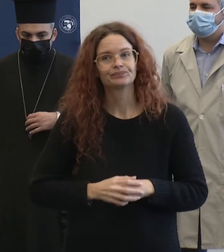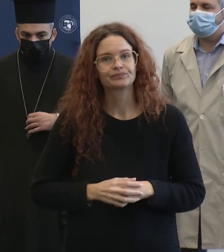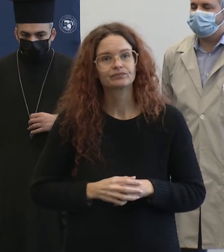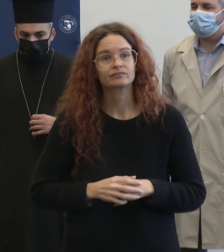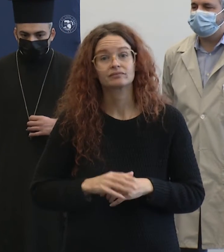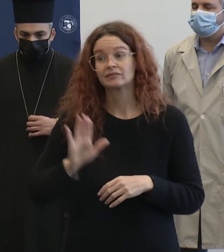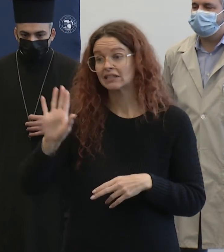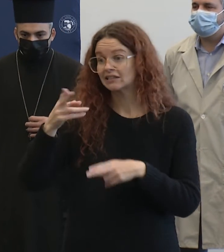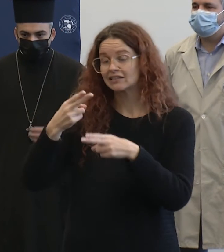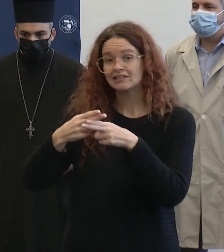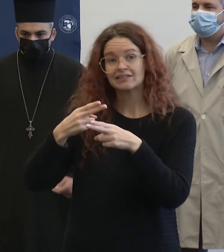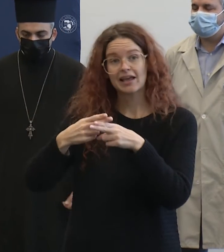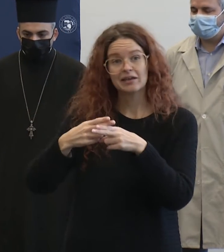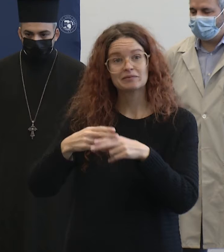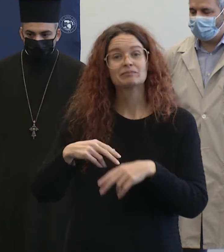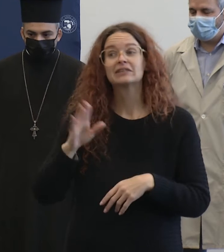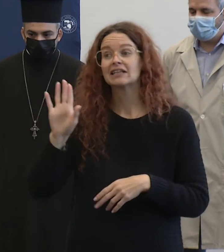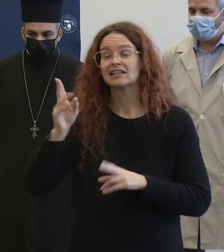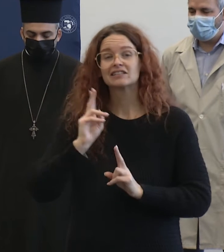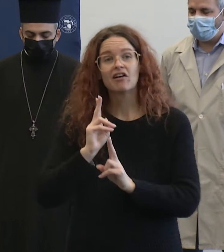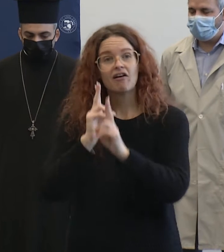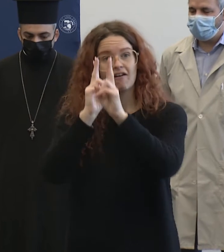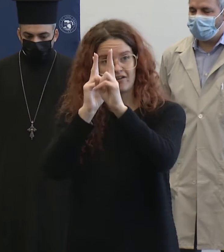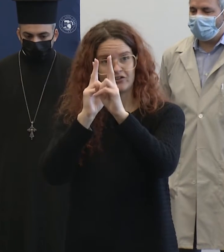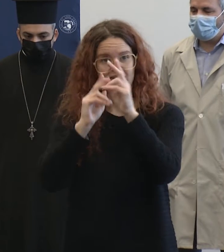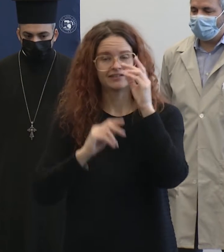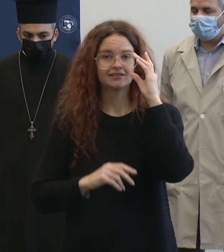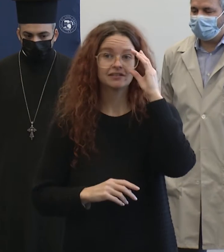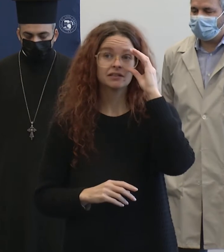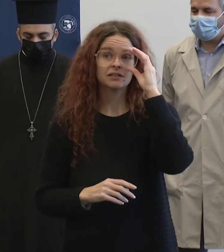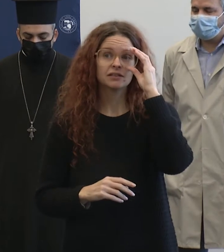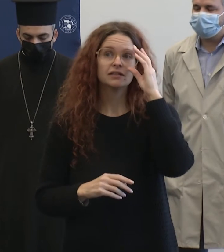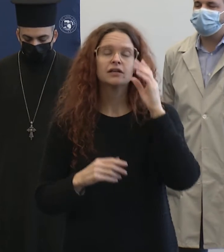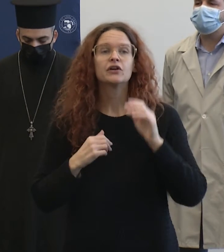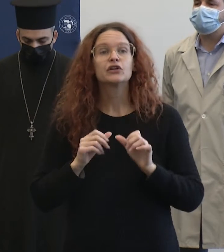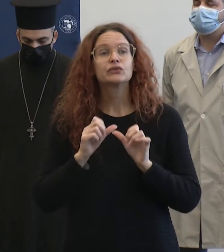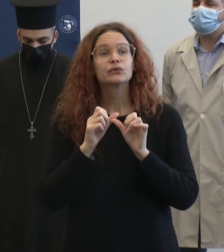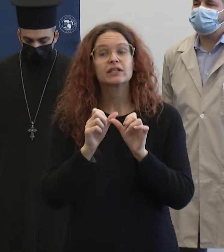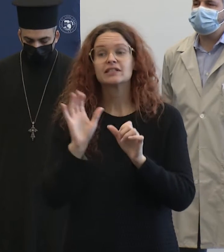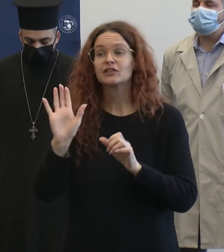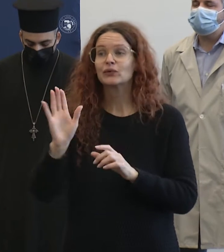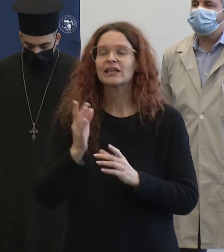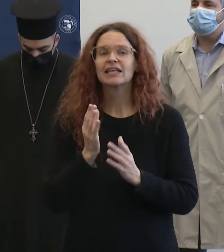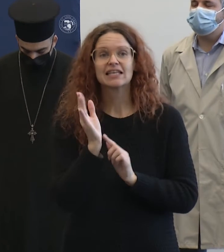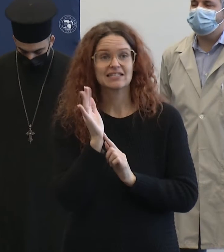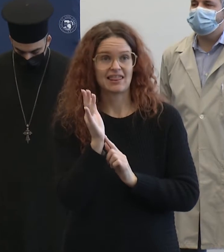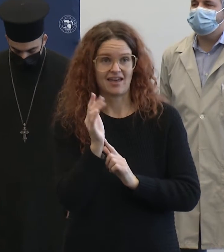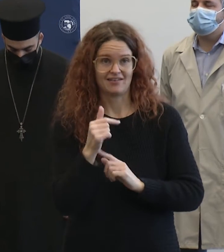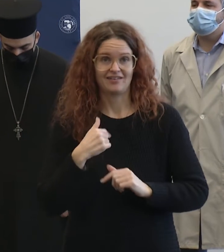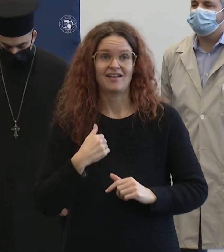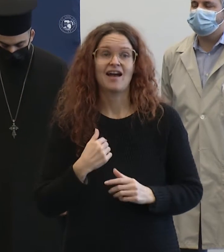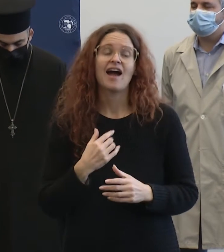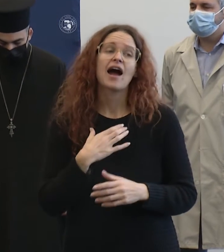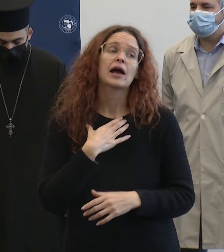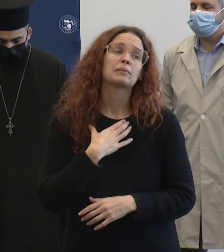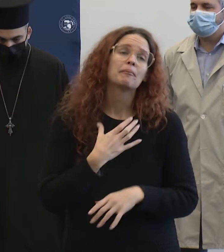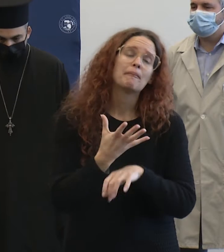his name, in his honor, to carry on his light, I beg